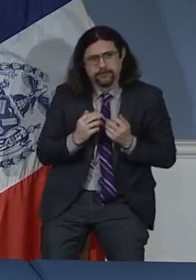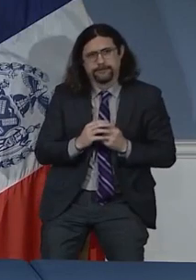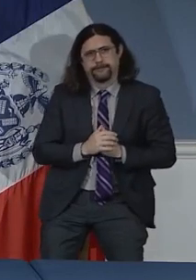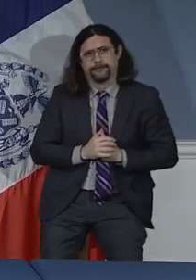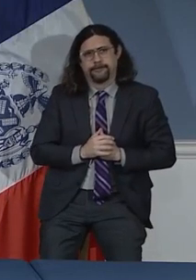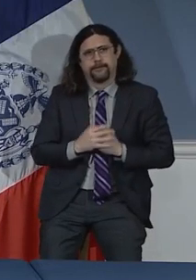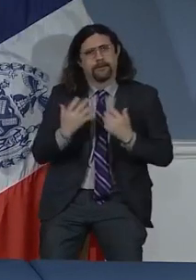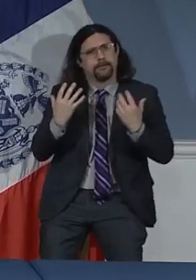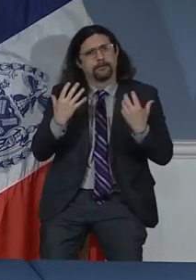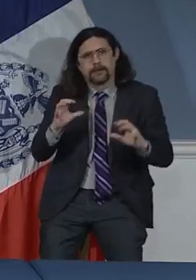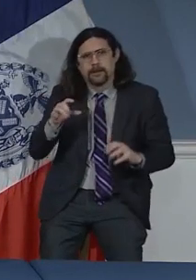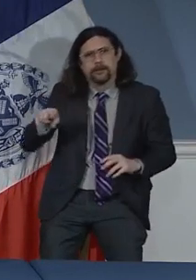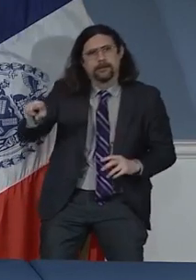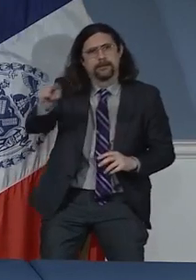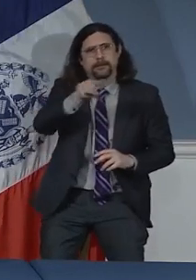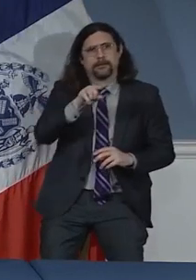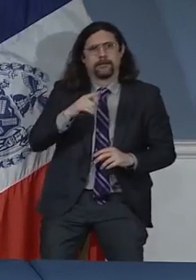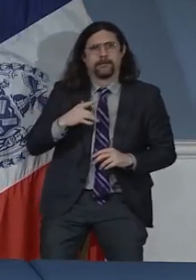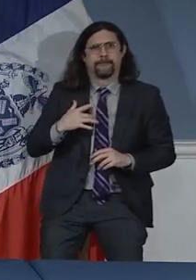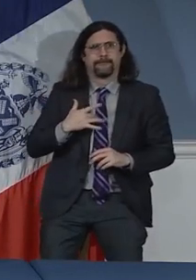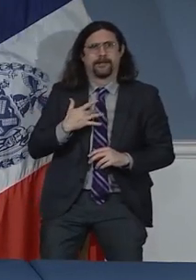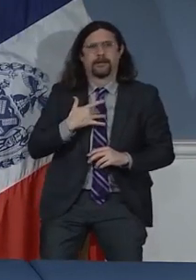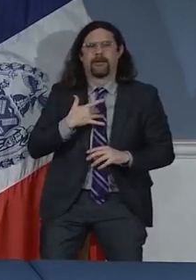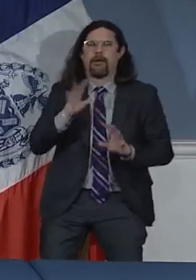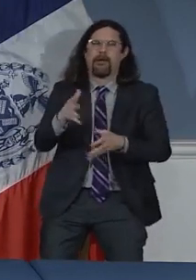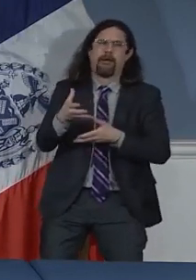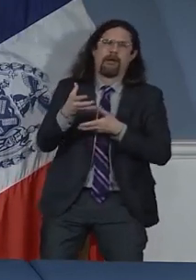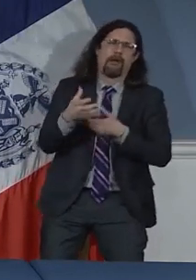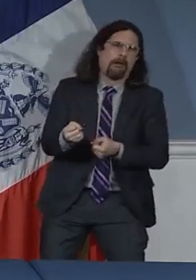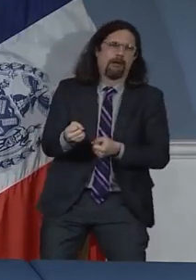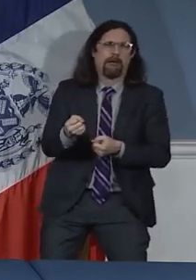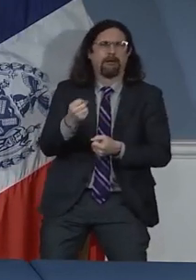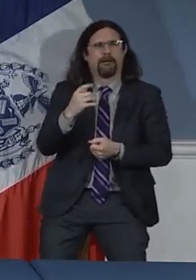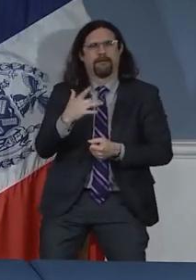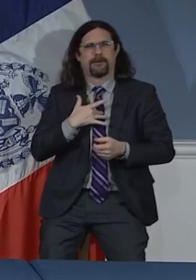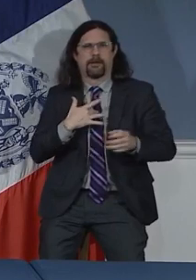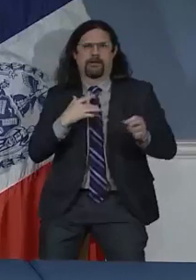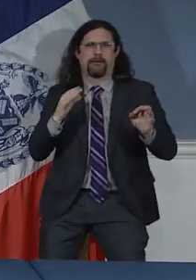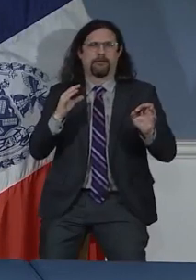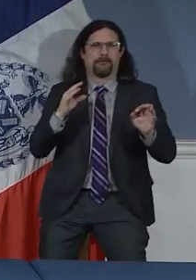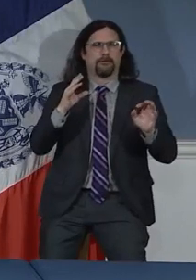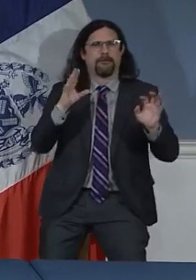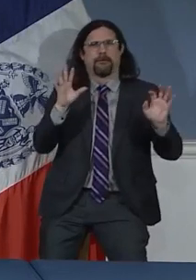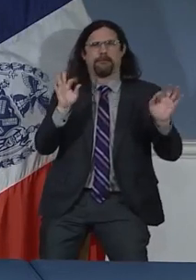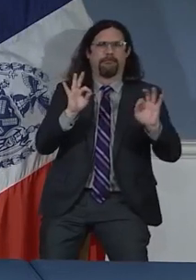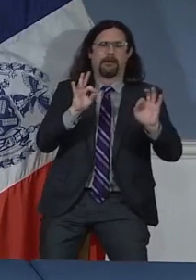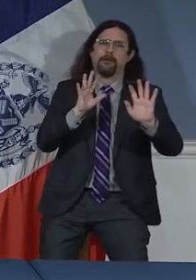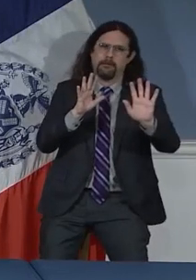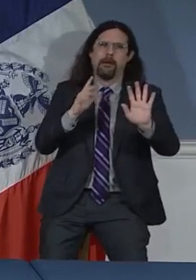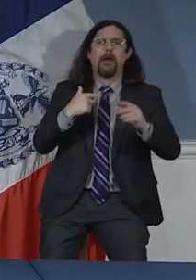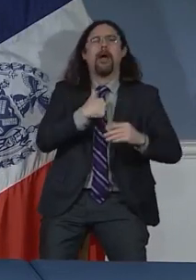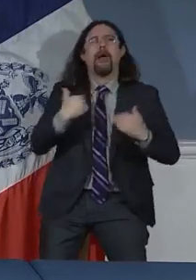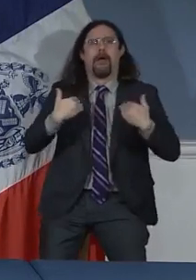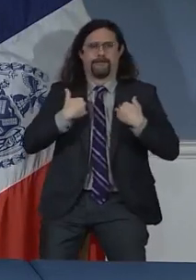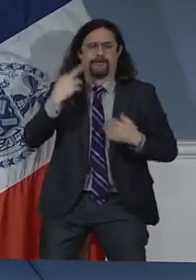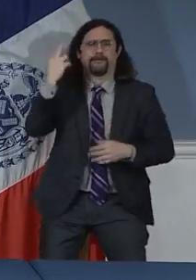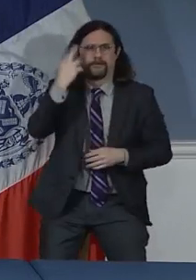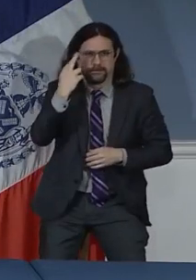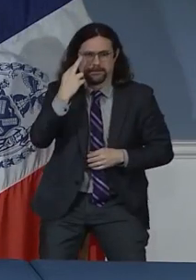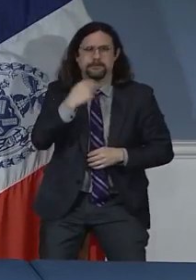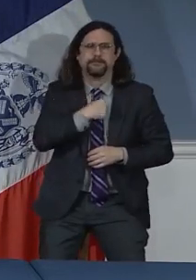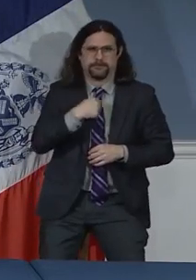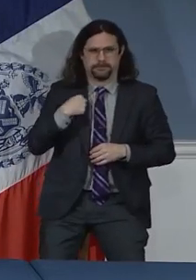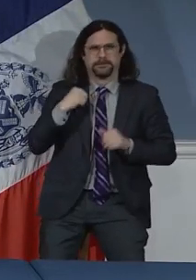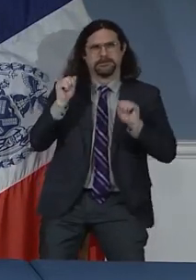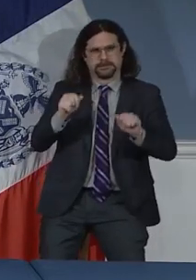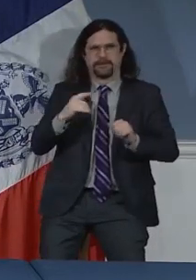city. Confident particularly in the fact that we have the finest healthcare institutions, the finest doctors and nurses, and